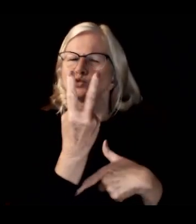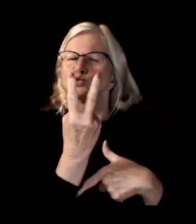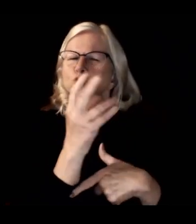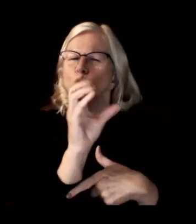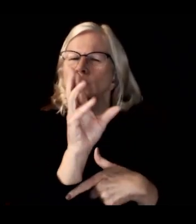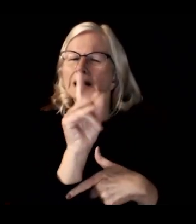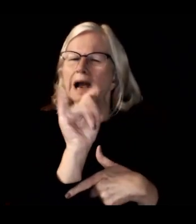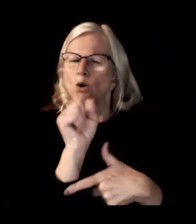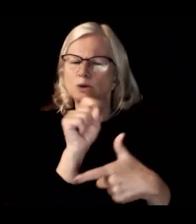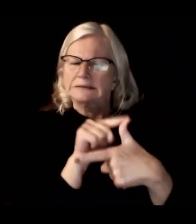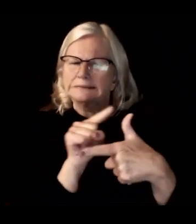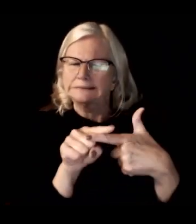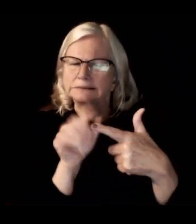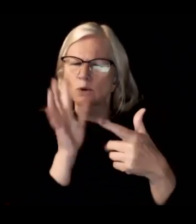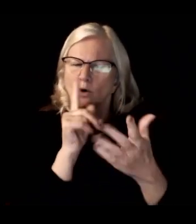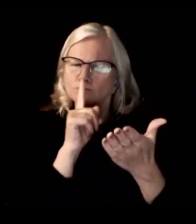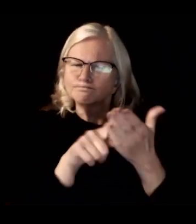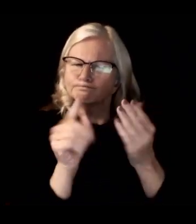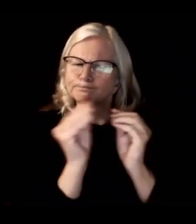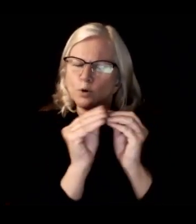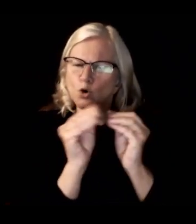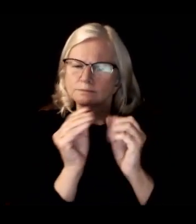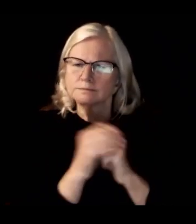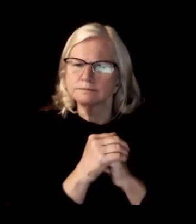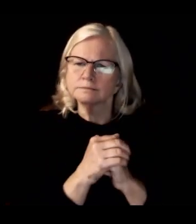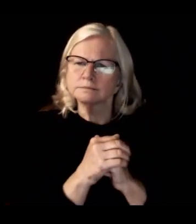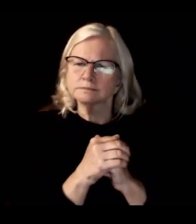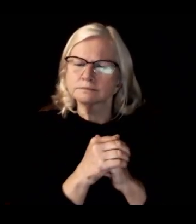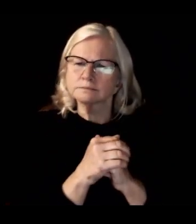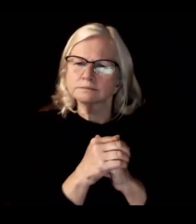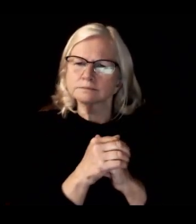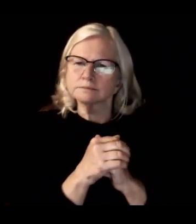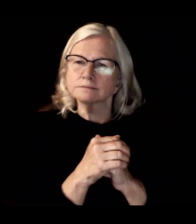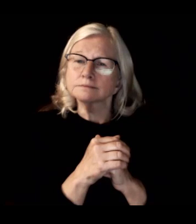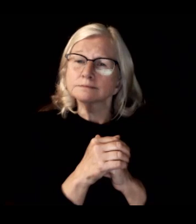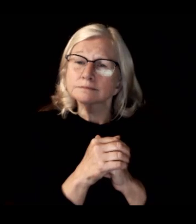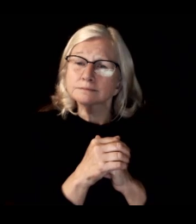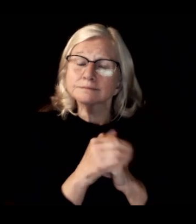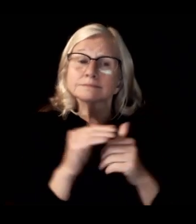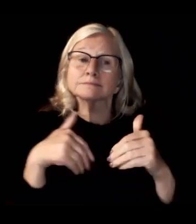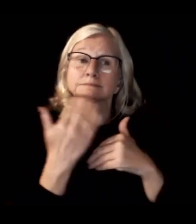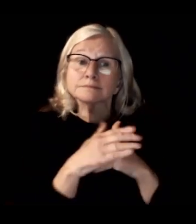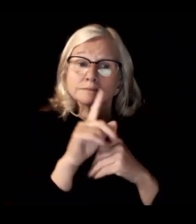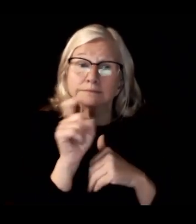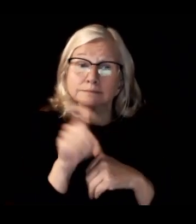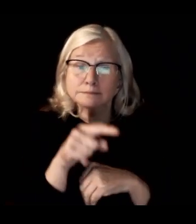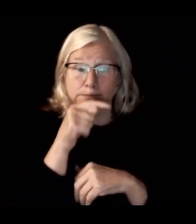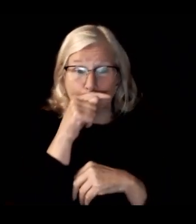Your next question comes from the line of Chris Rogers with Anonymous Host. Your line is now open.